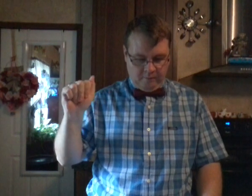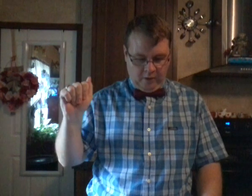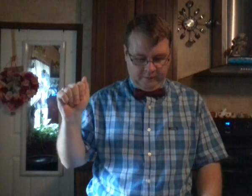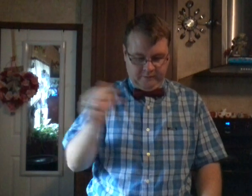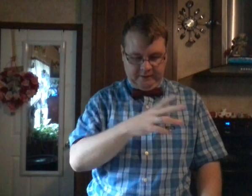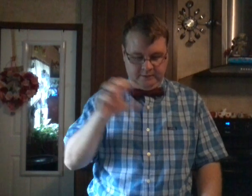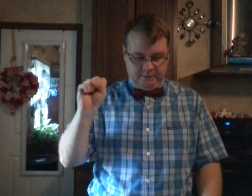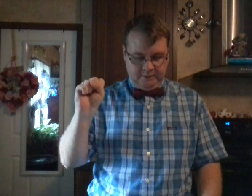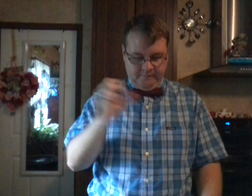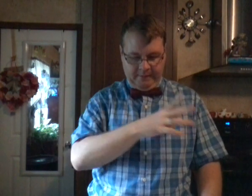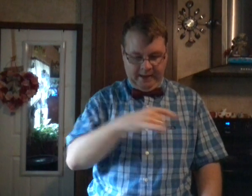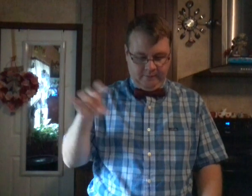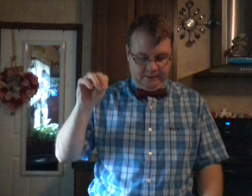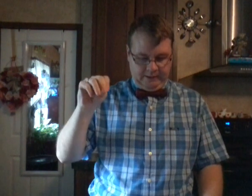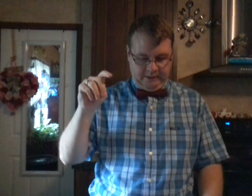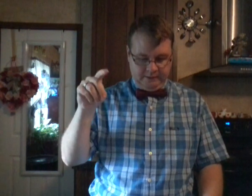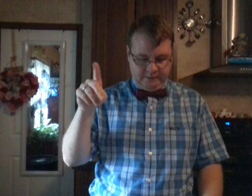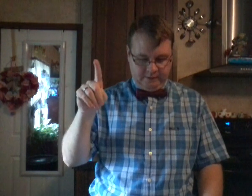Parthias, and Medes.